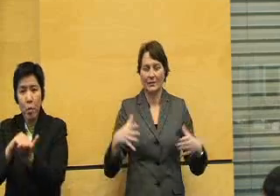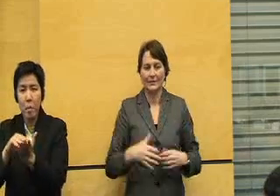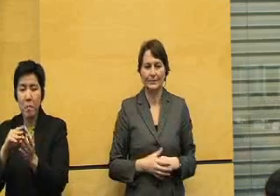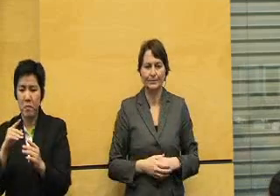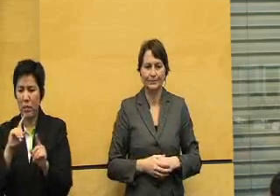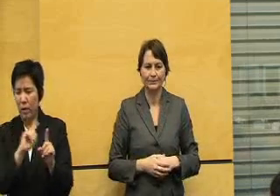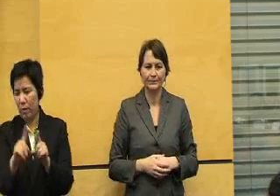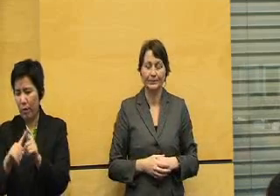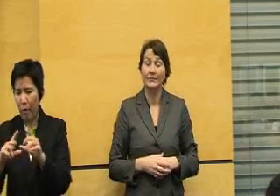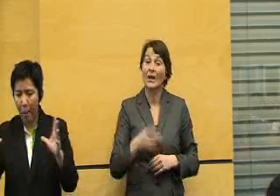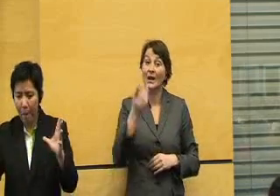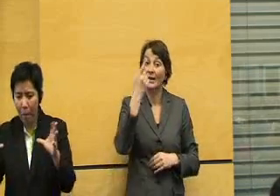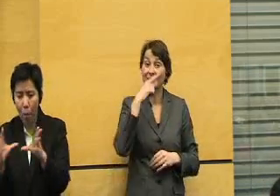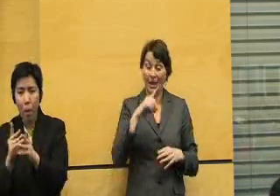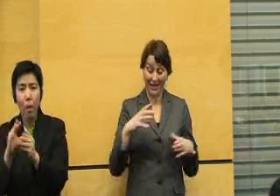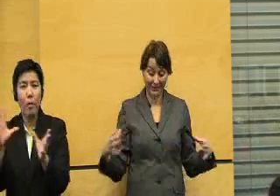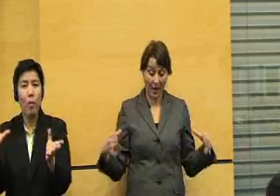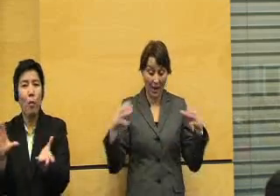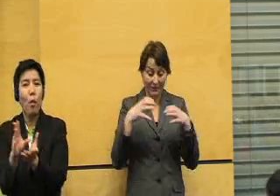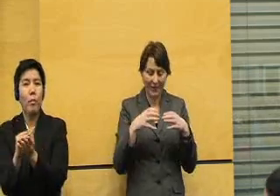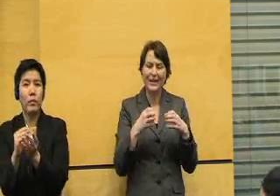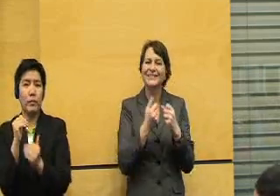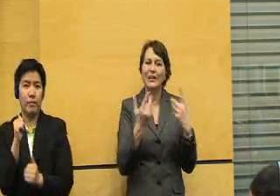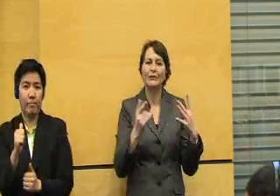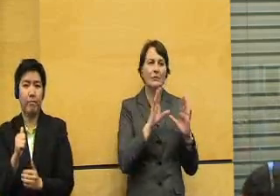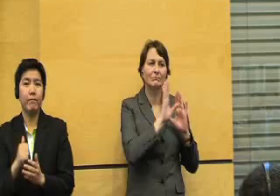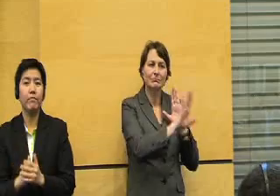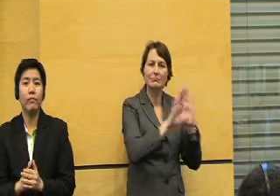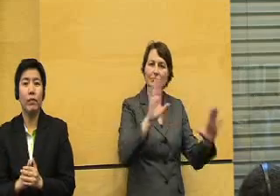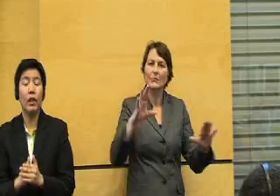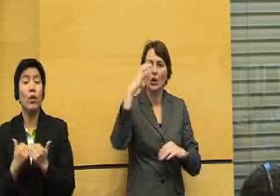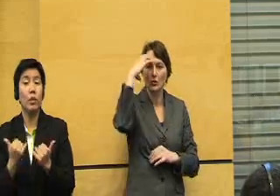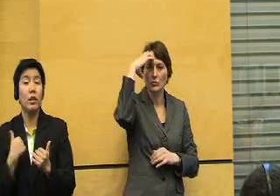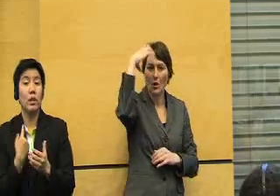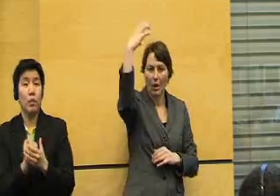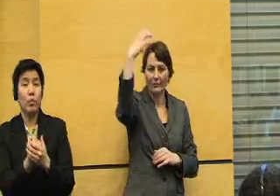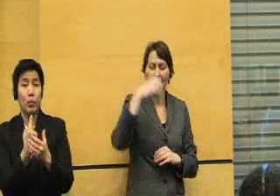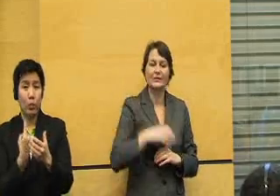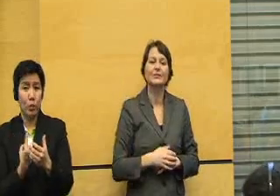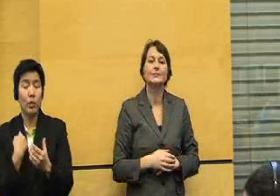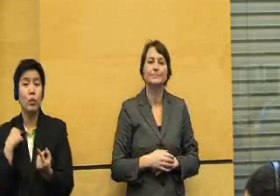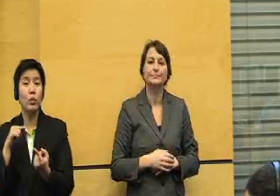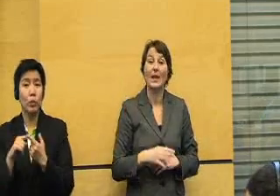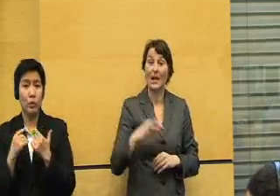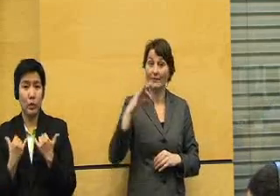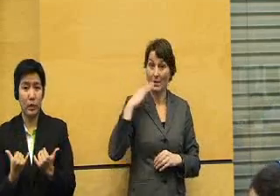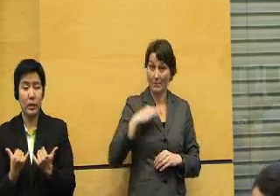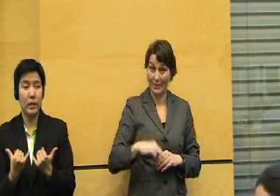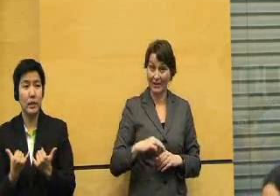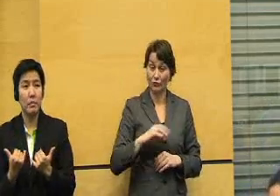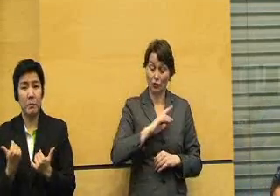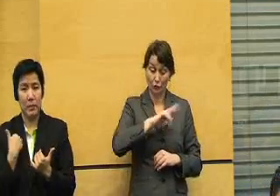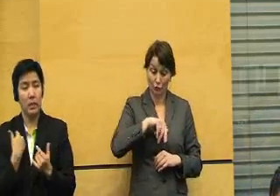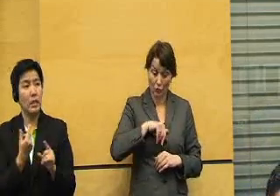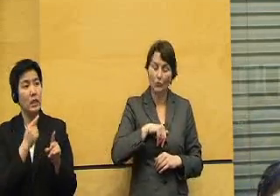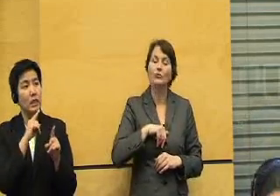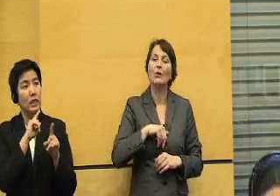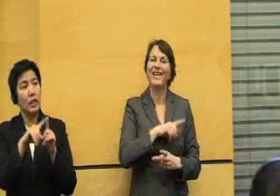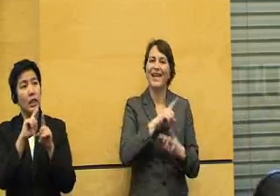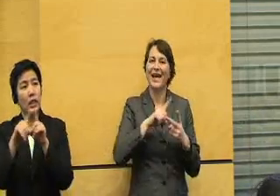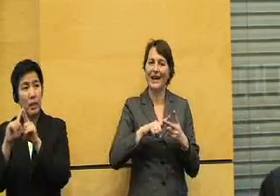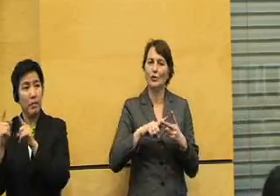comprises representatives from various government agencies, namely Ministry of Social Development and Human